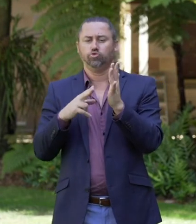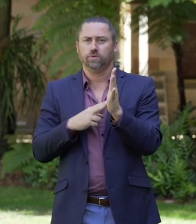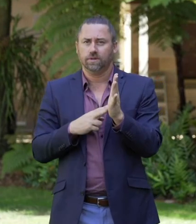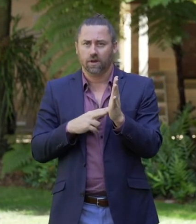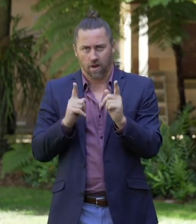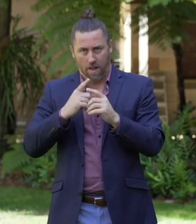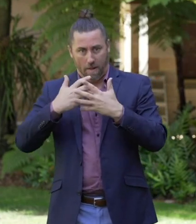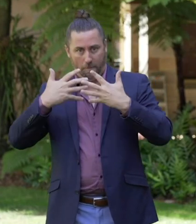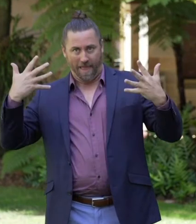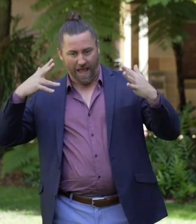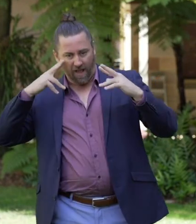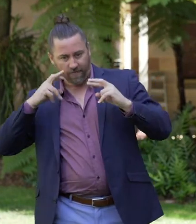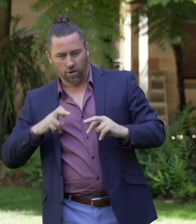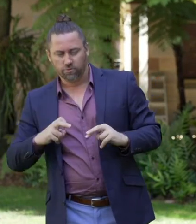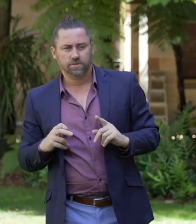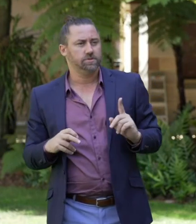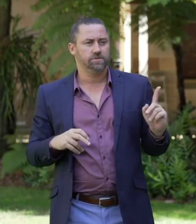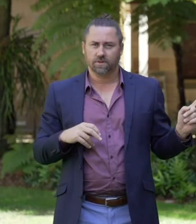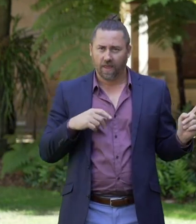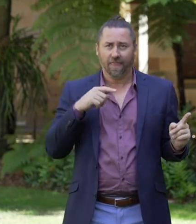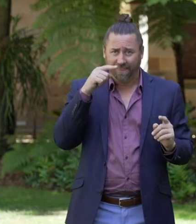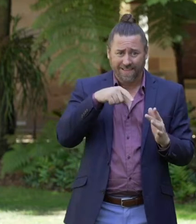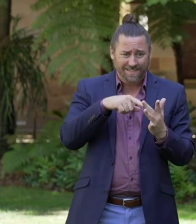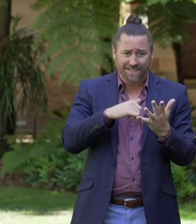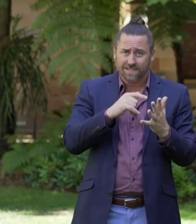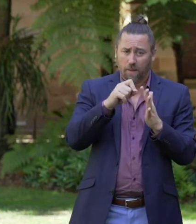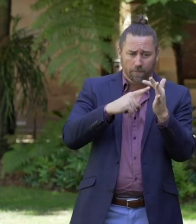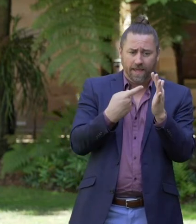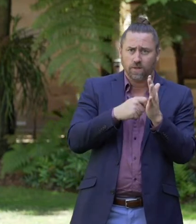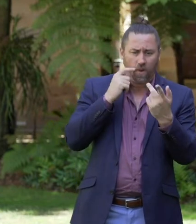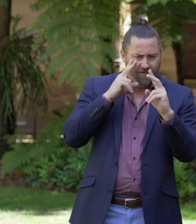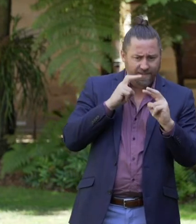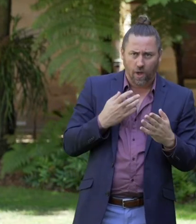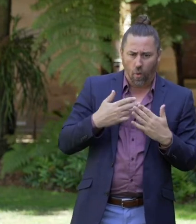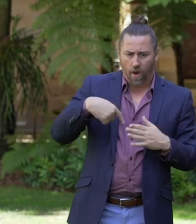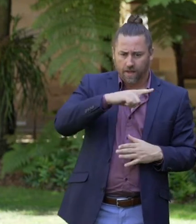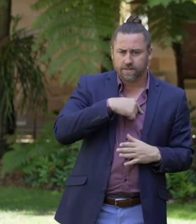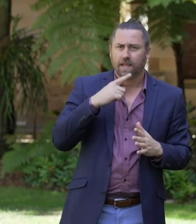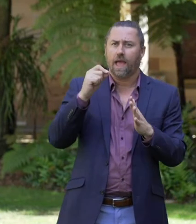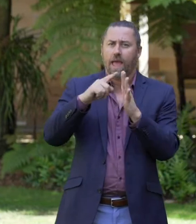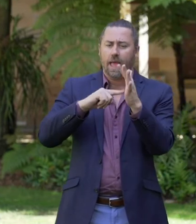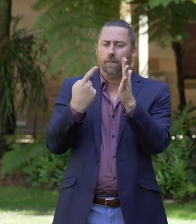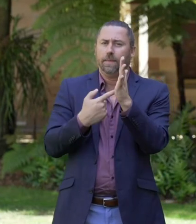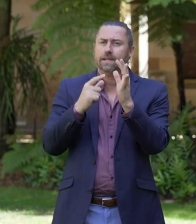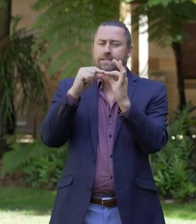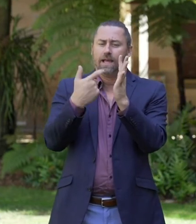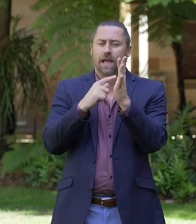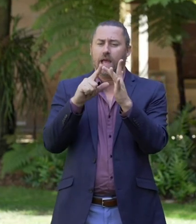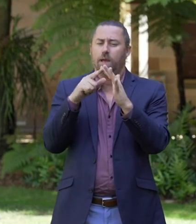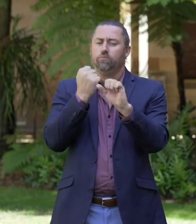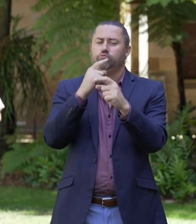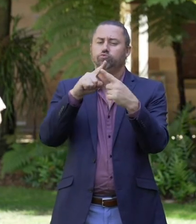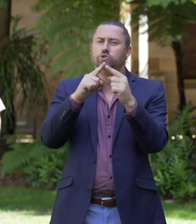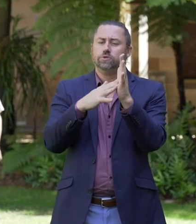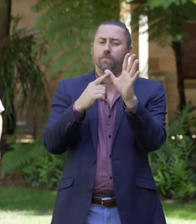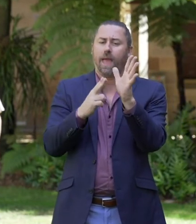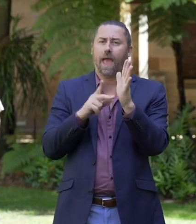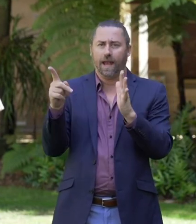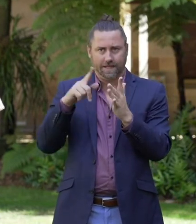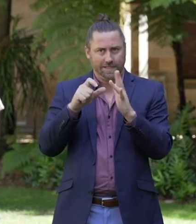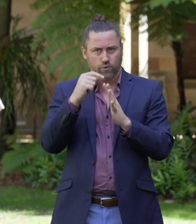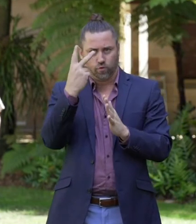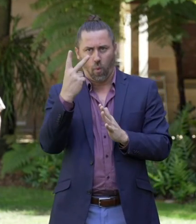very clearly that this is a comprehensive review. We've also done, we've also had Peter Bridgman do two reviews as well for the public service. The first